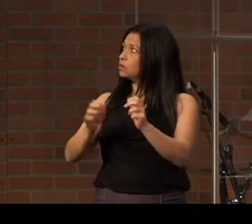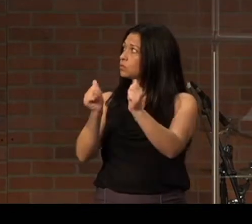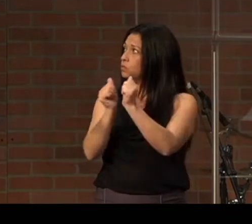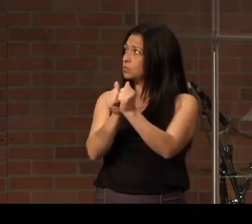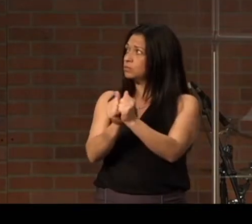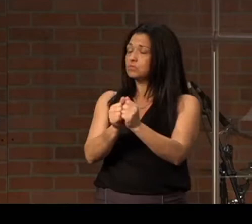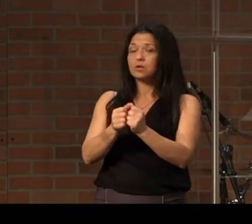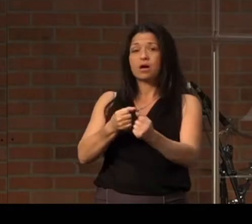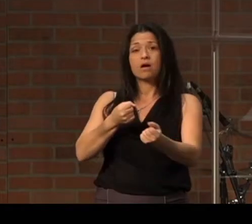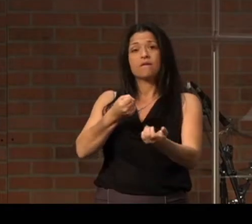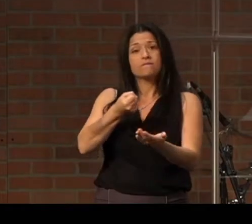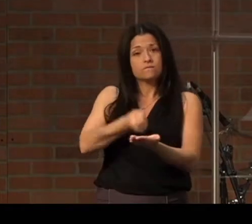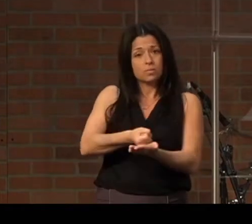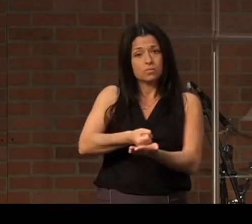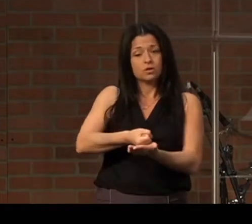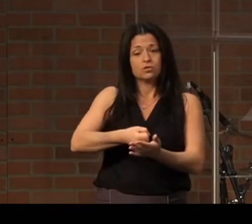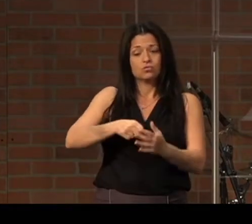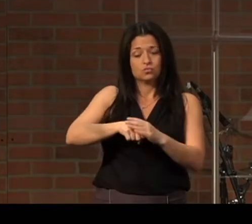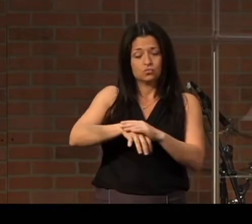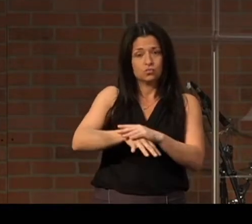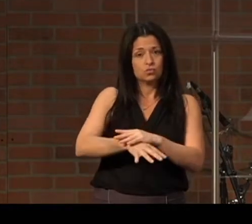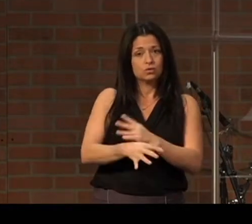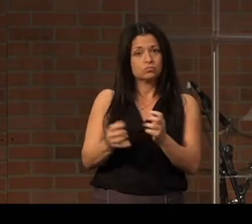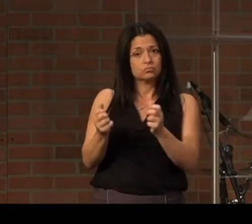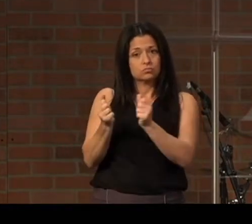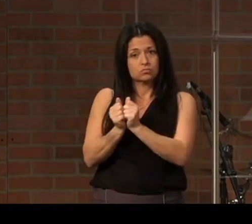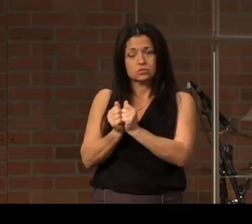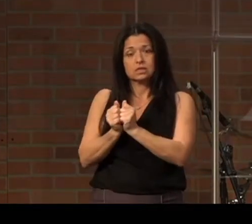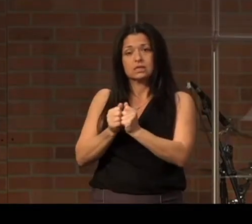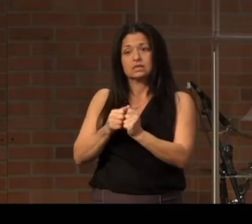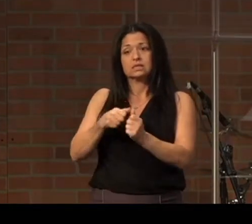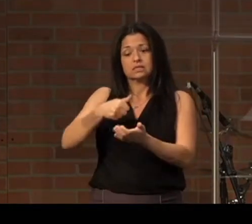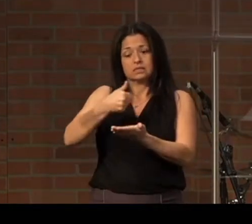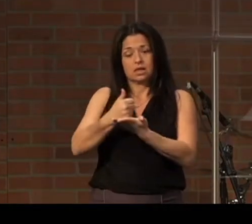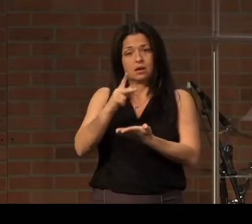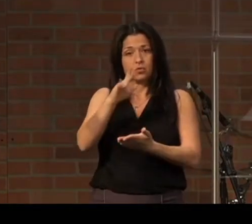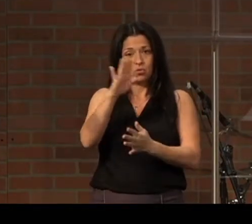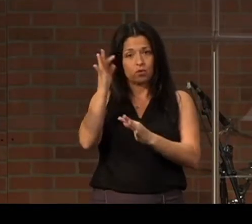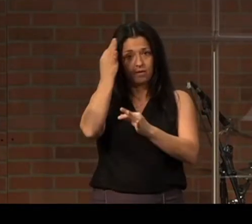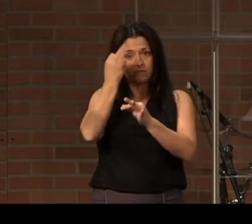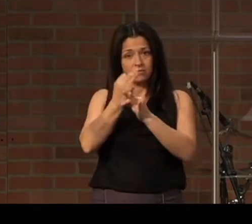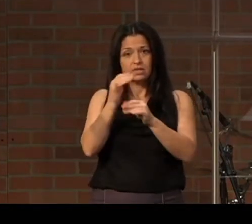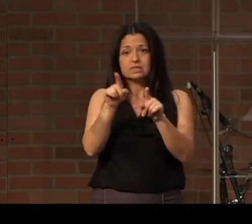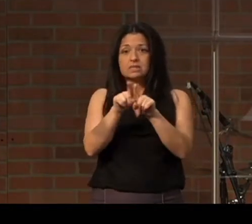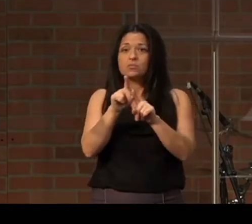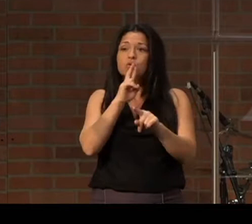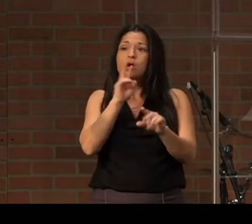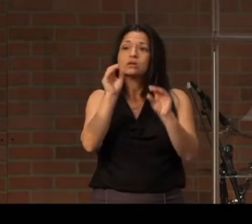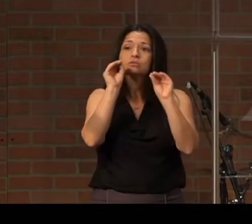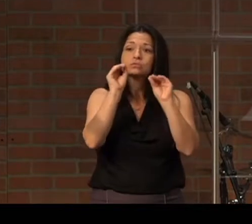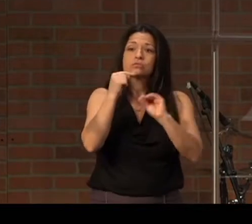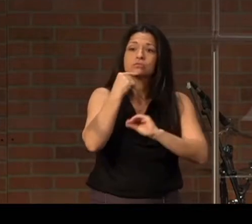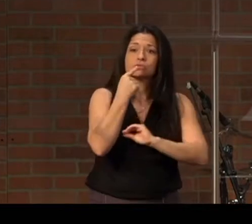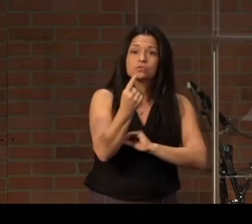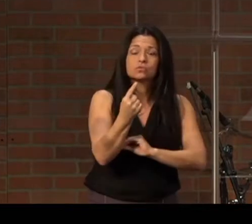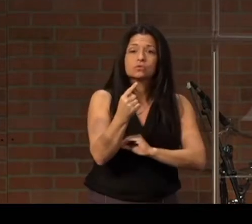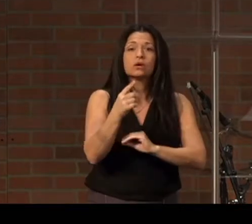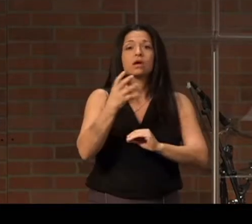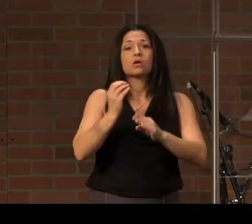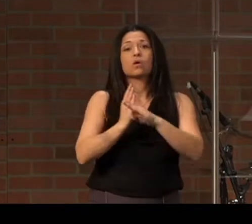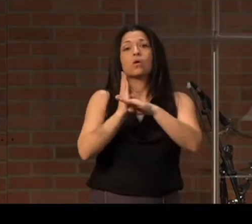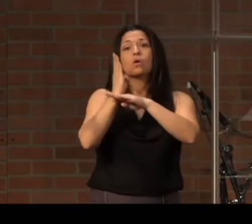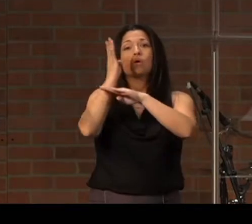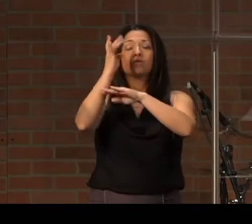rooted and now being built up in him and established in your faith, just as you were instructed and overflowing with